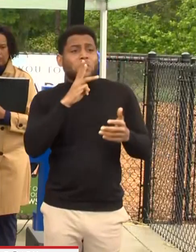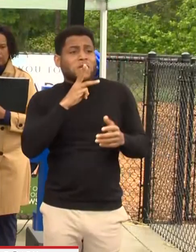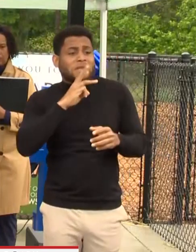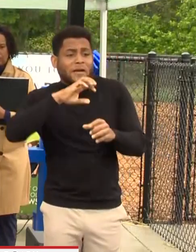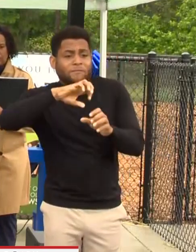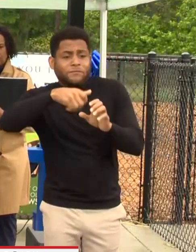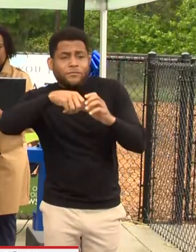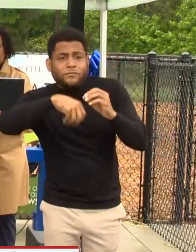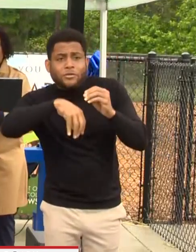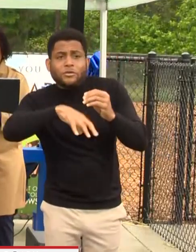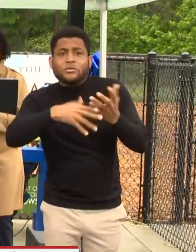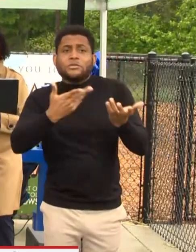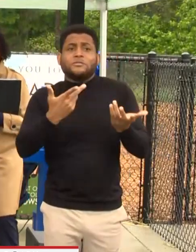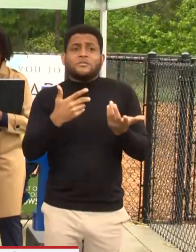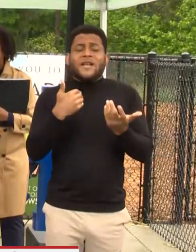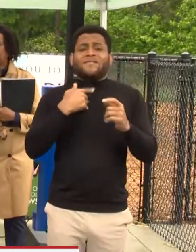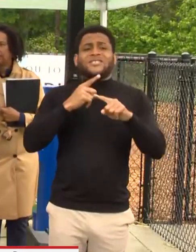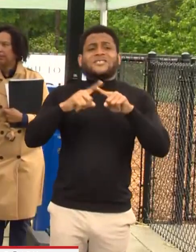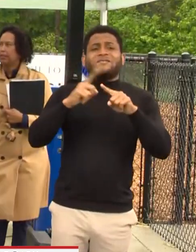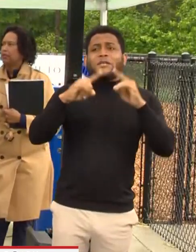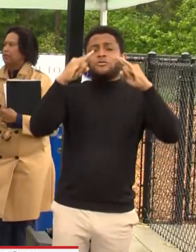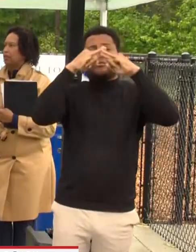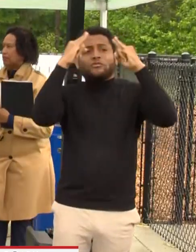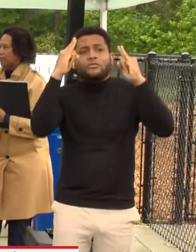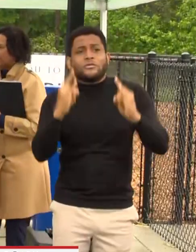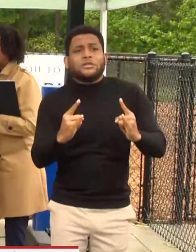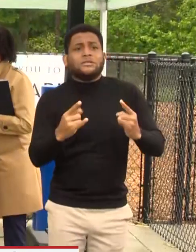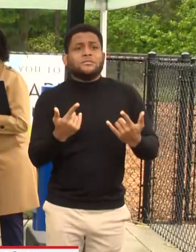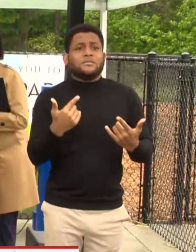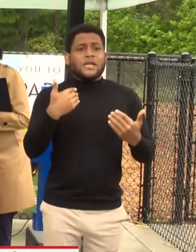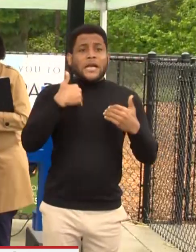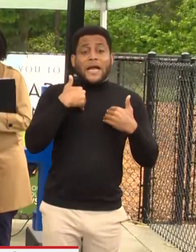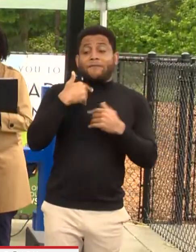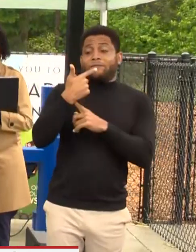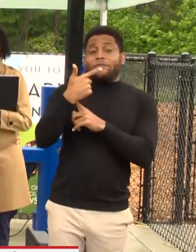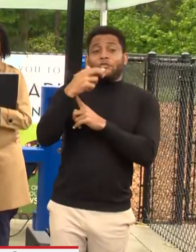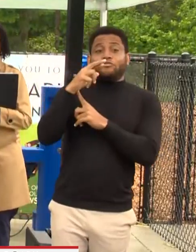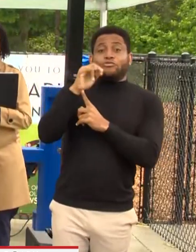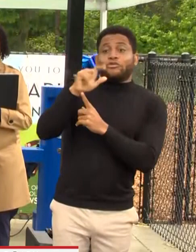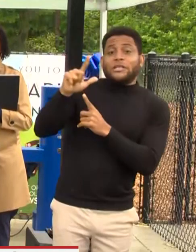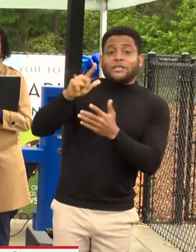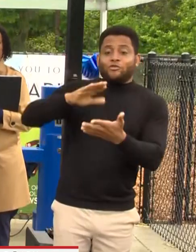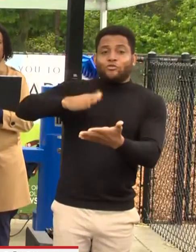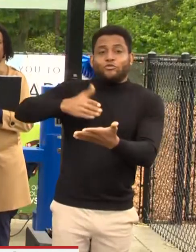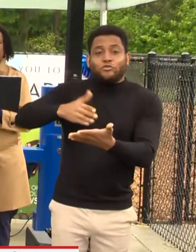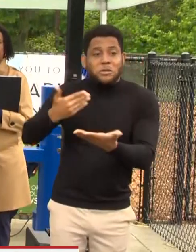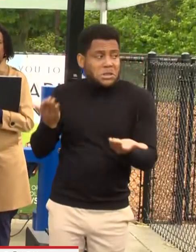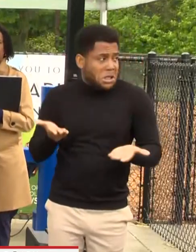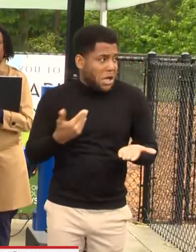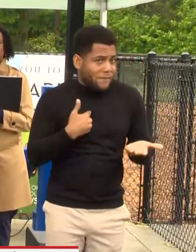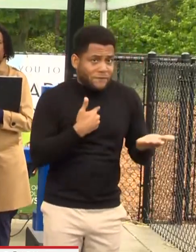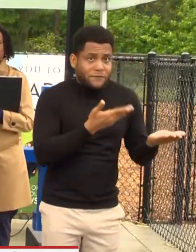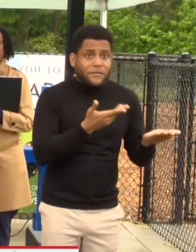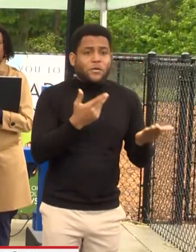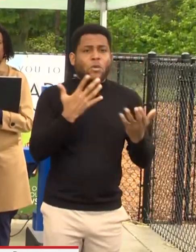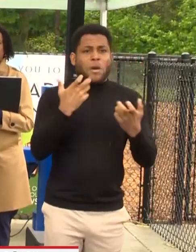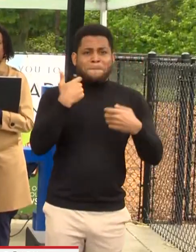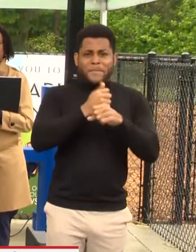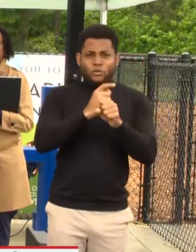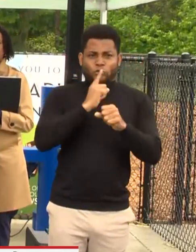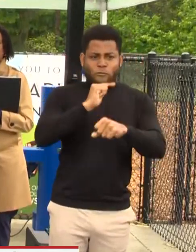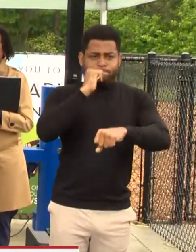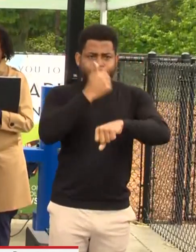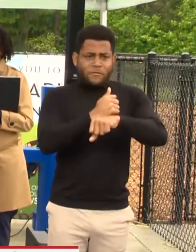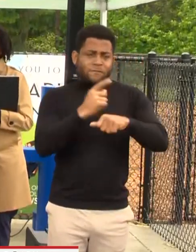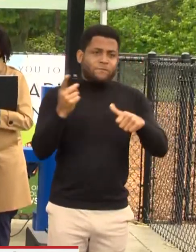structures, also a grill for public use. The goal is, if we were going to do it, we wanted to do it right, beginning in Ward 7. So again, there are